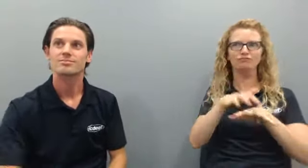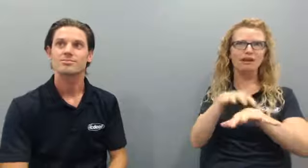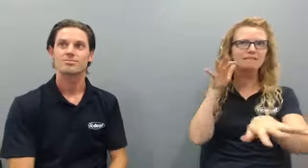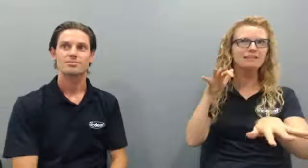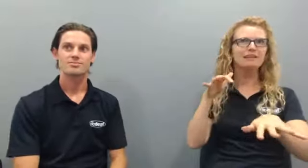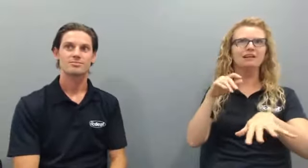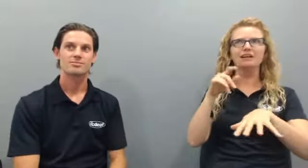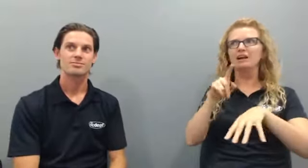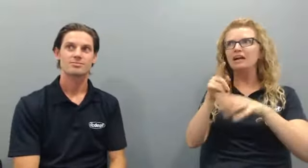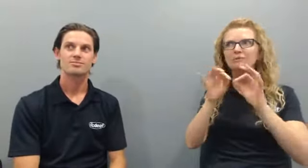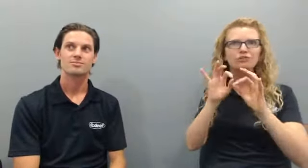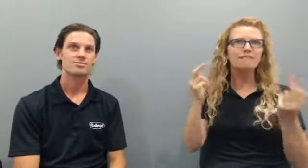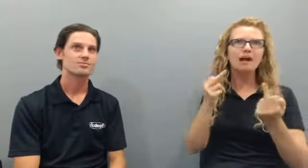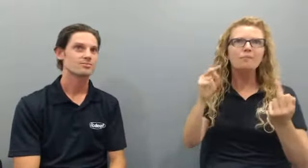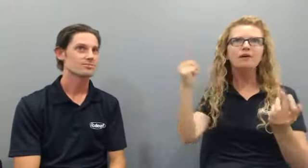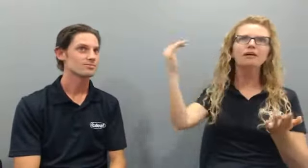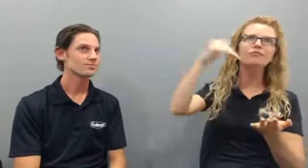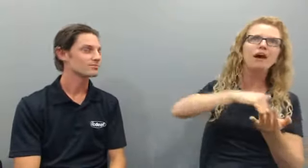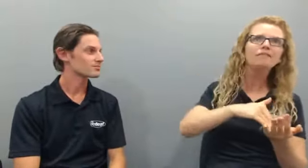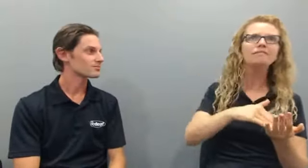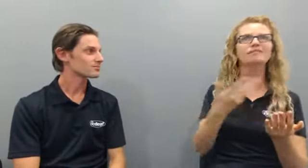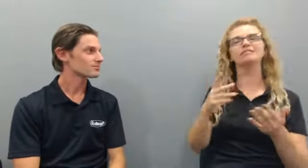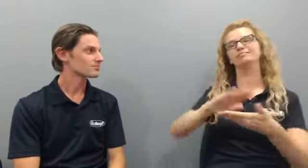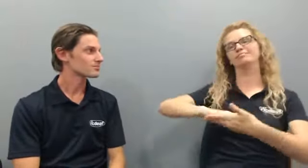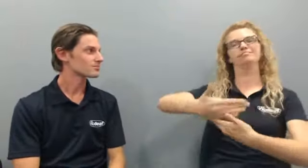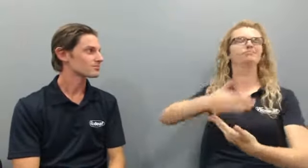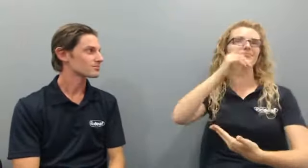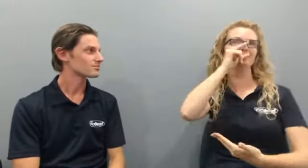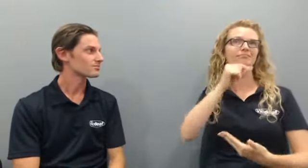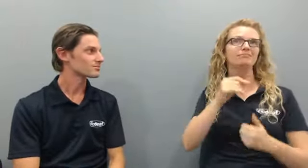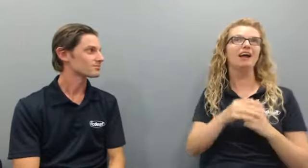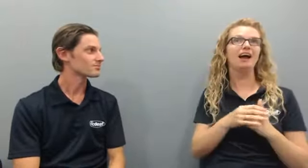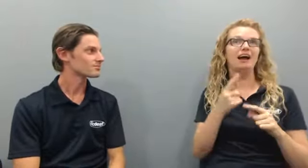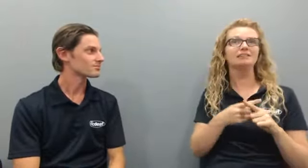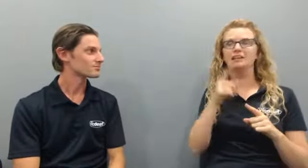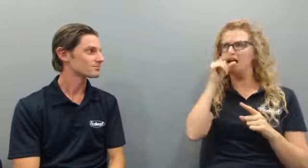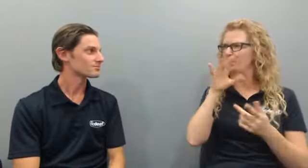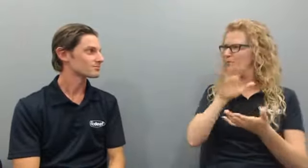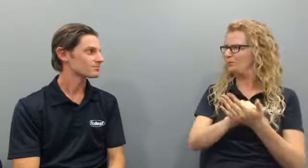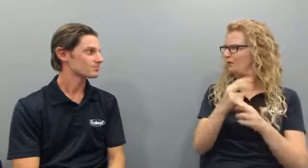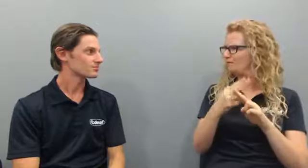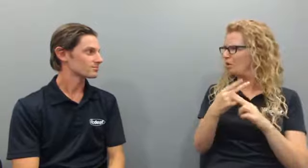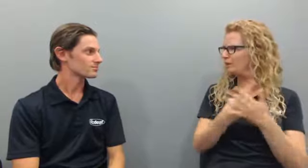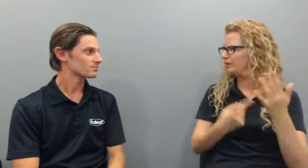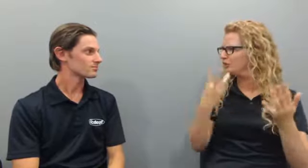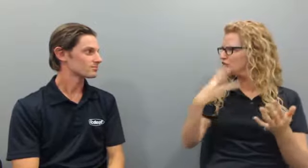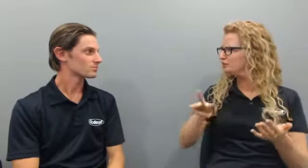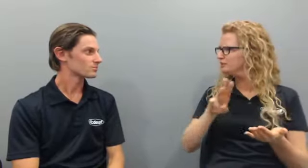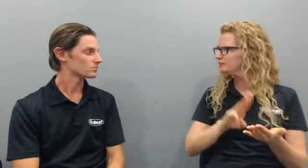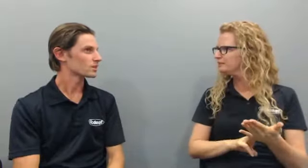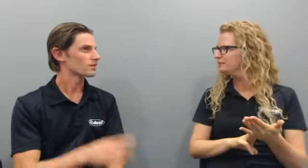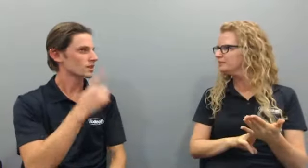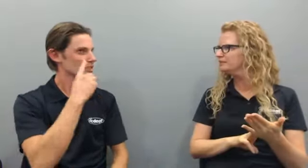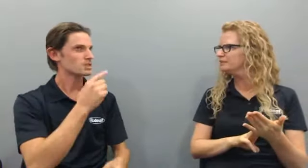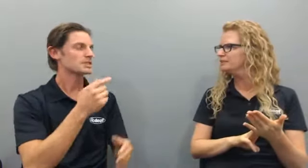or there's no interpreters available in the time that you need, or there may be traffic, then you can do that. I think you can book for a